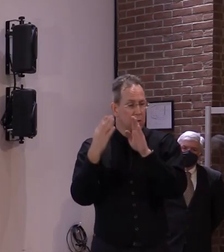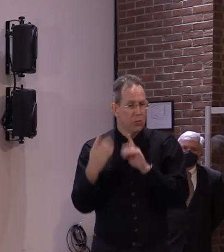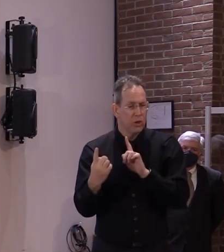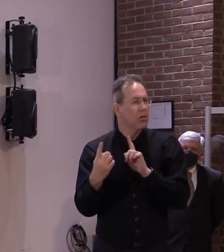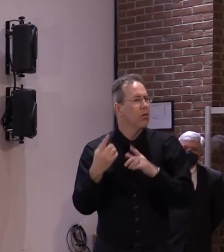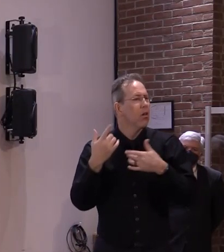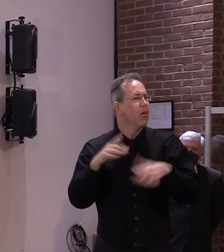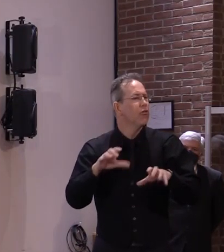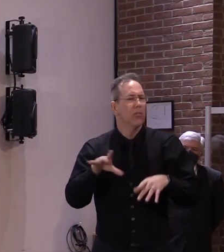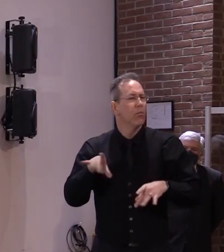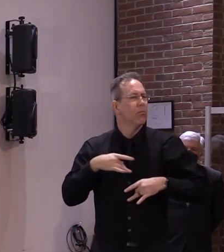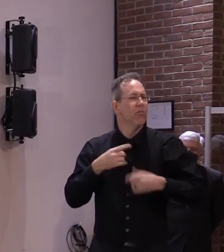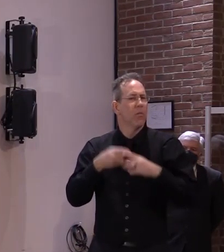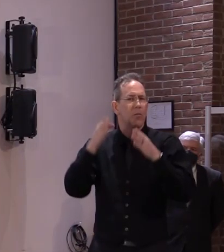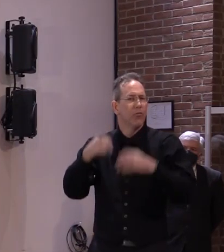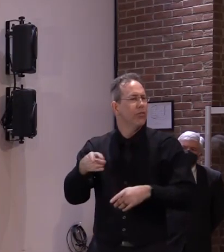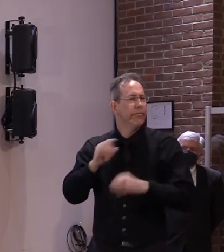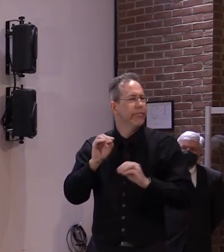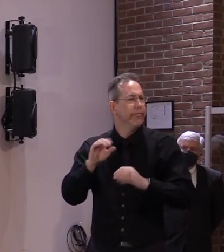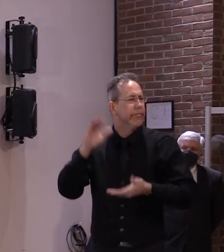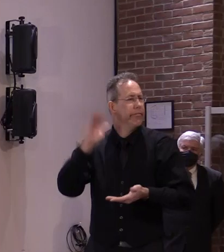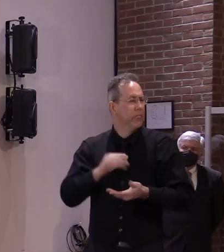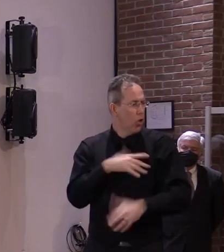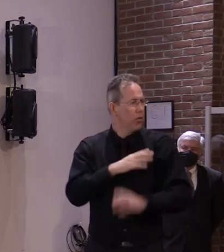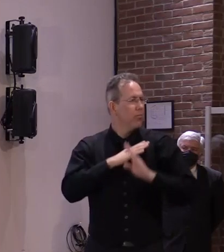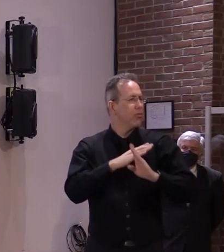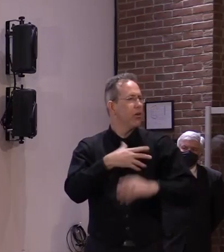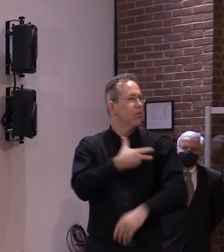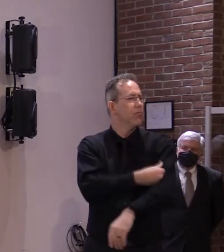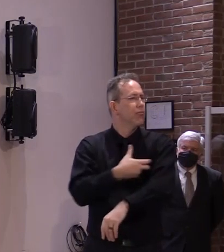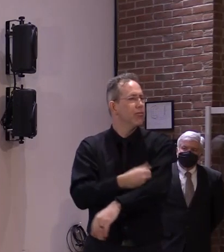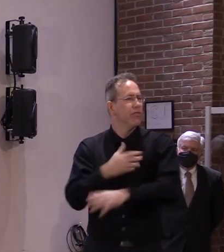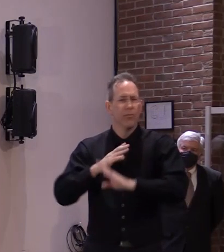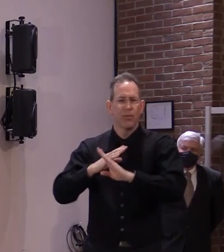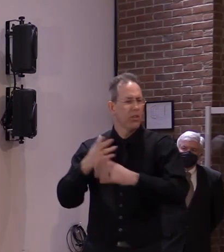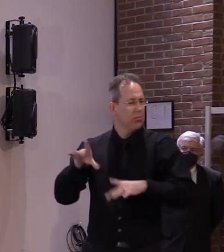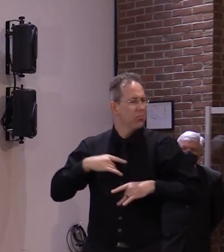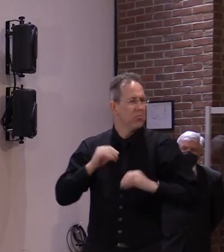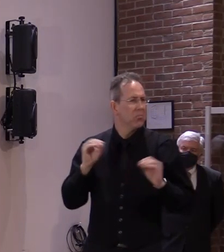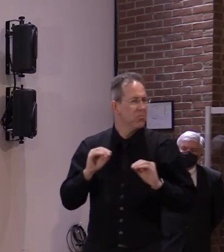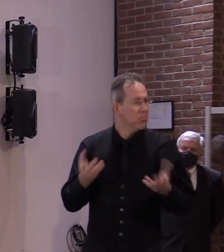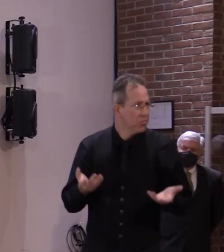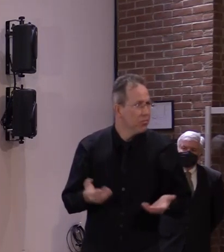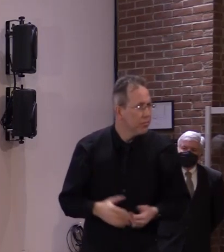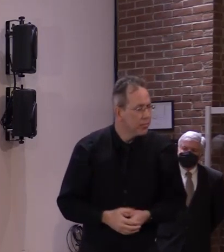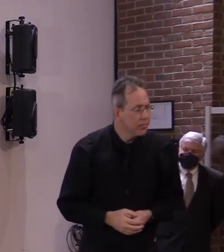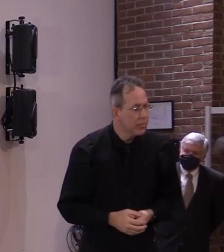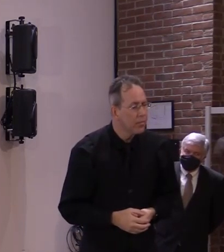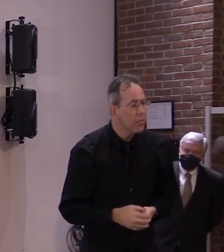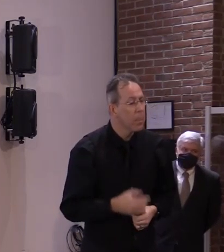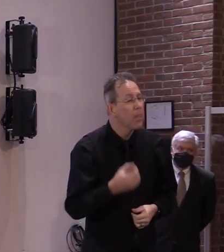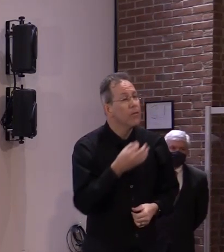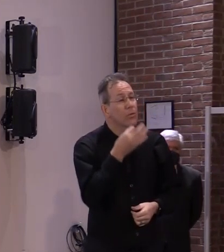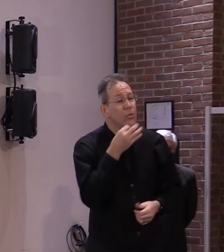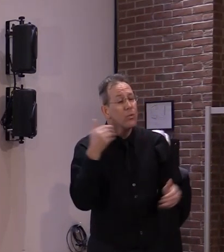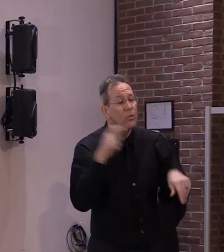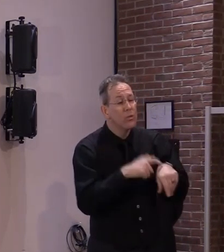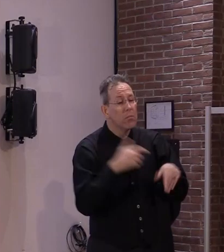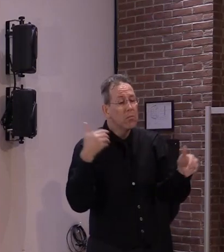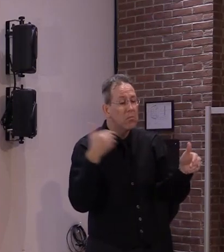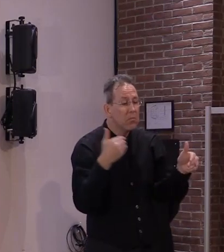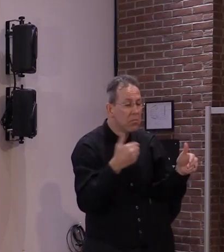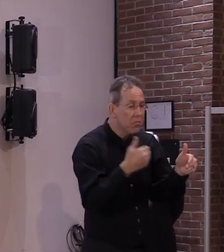considering regarding the impact of vaccination on our travel policy and the complex interplay with many state policies